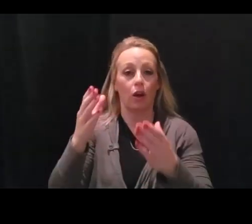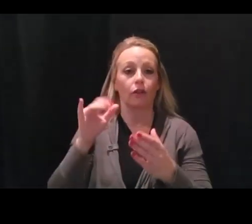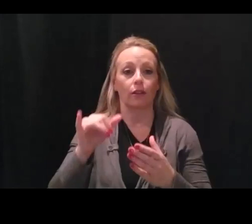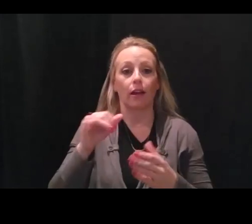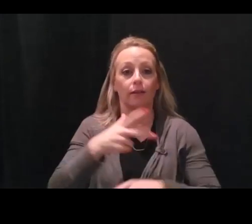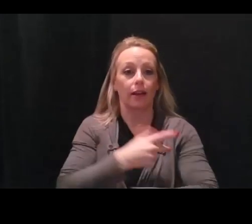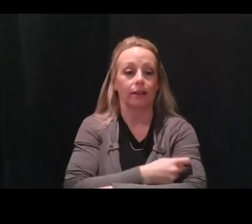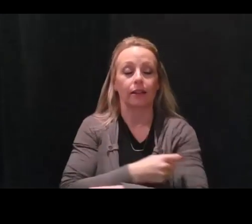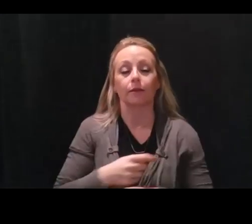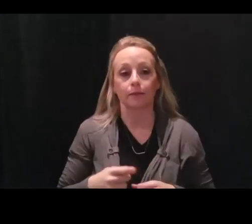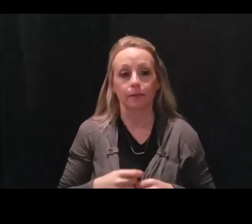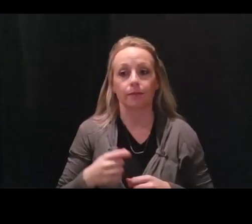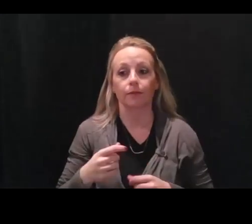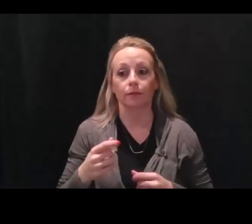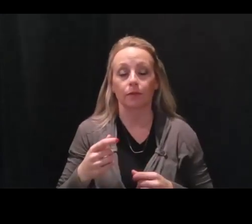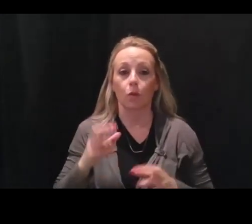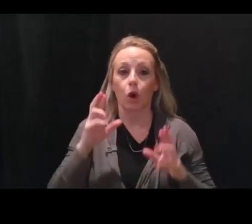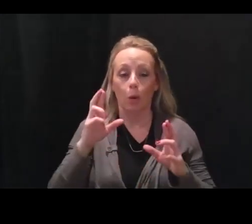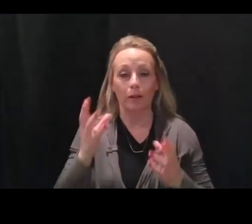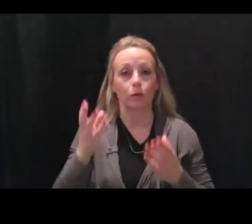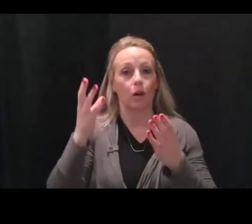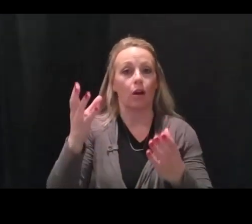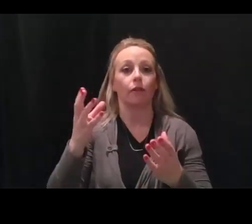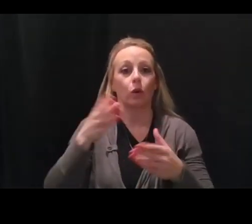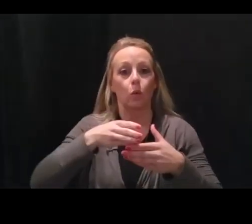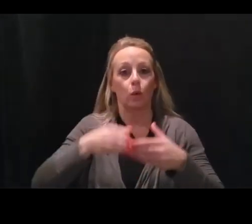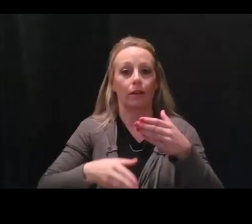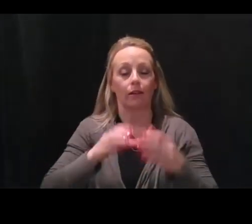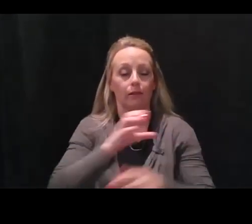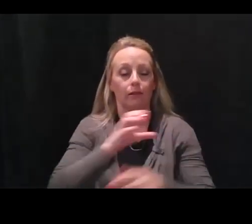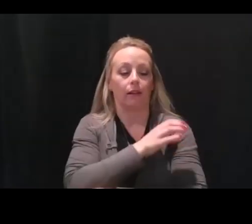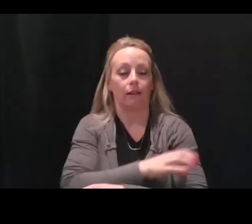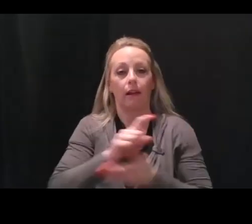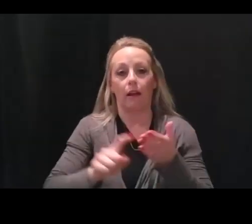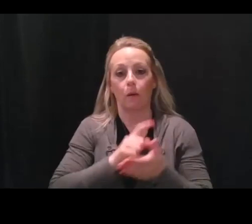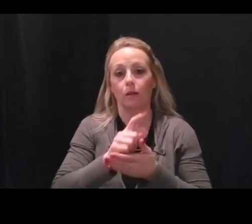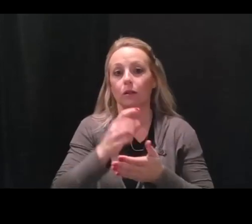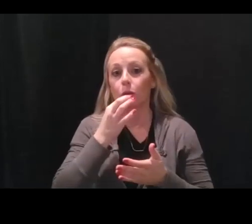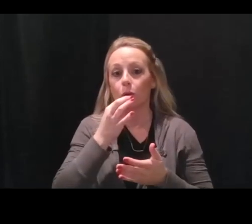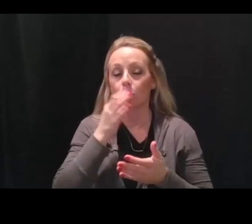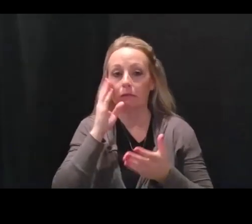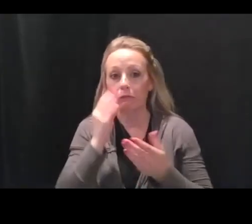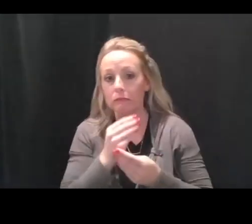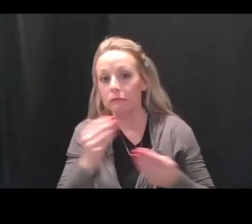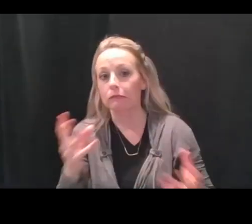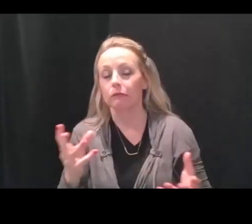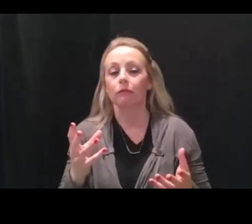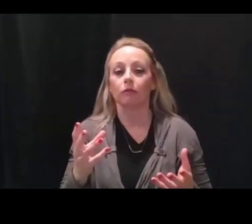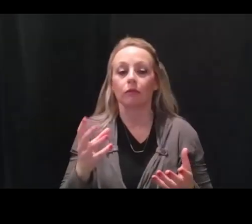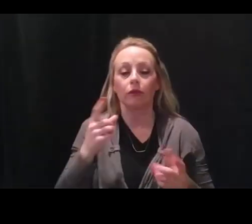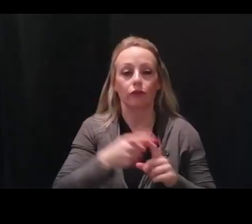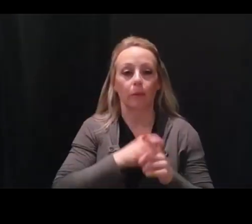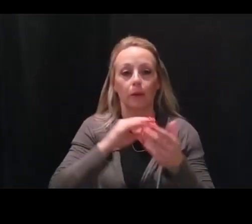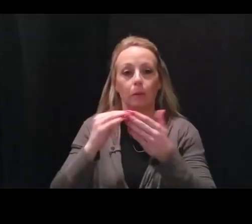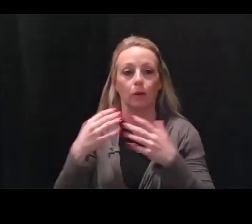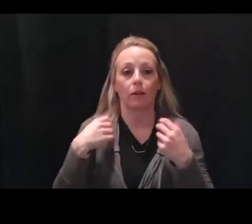care to offer weekend clinic hours. More information will be available soon from community health care regarding the